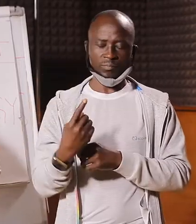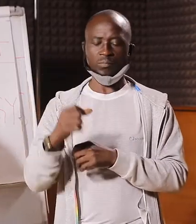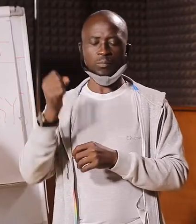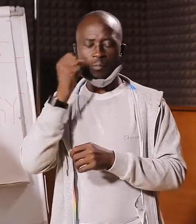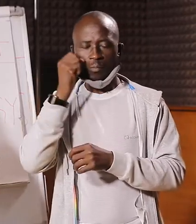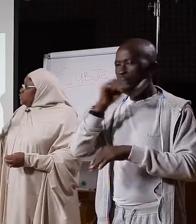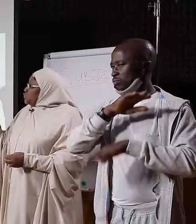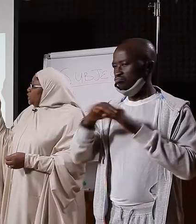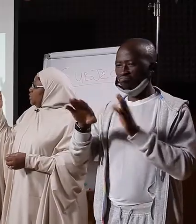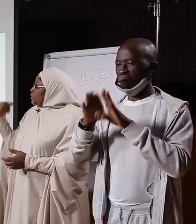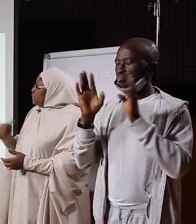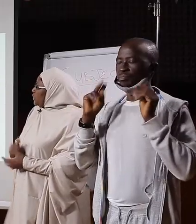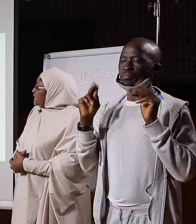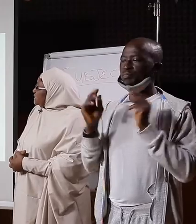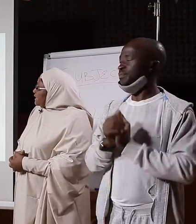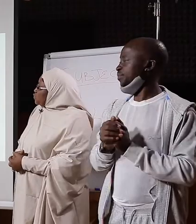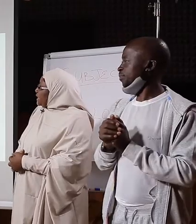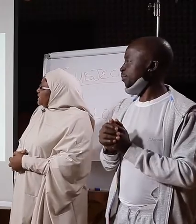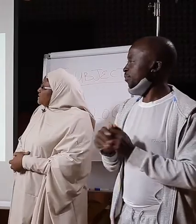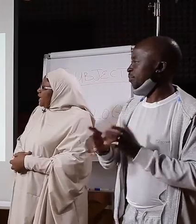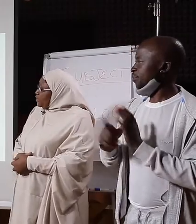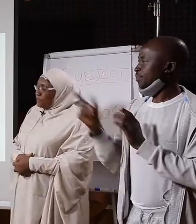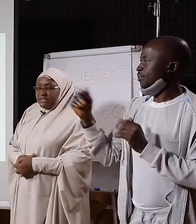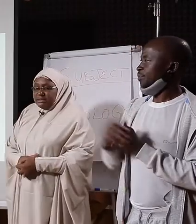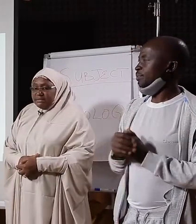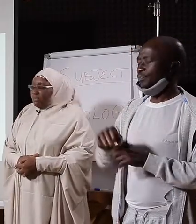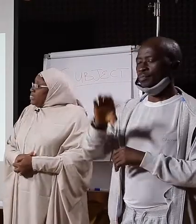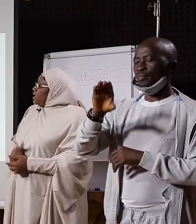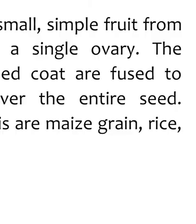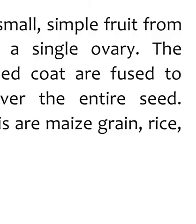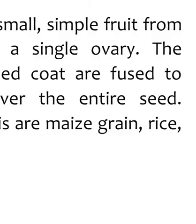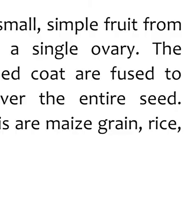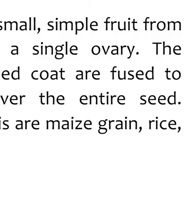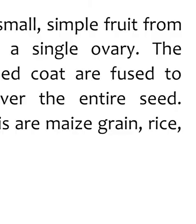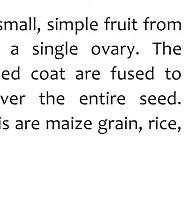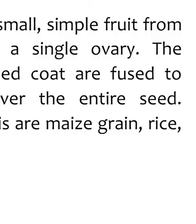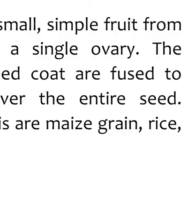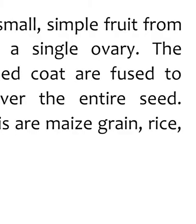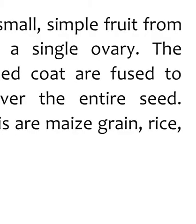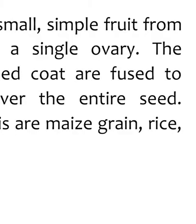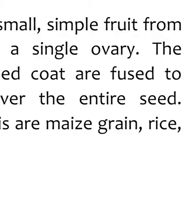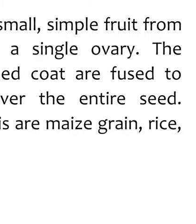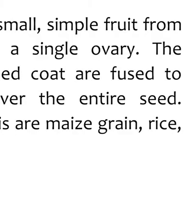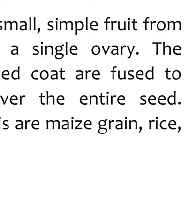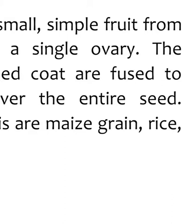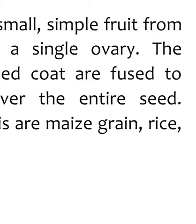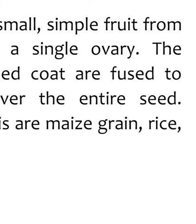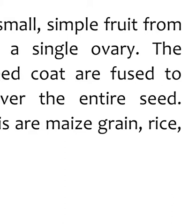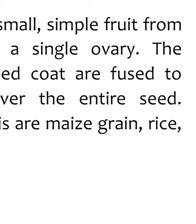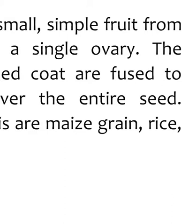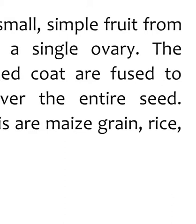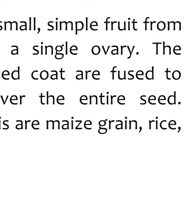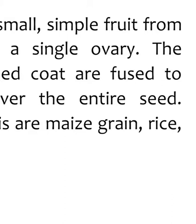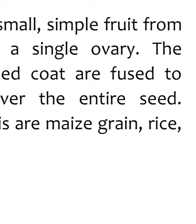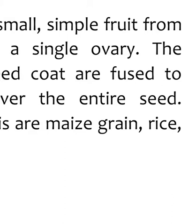open. So then we look at the next one, that is caryopsis. Caryopsis are simple fruits from a